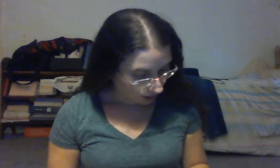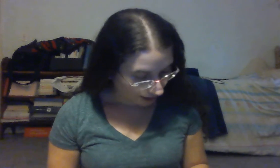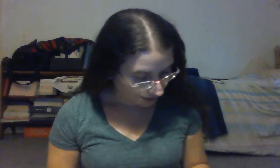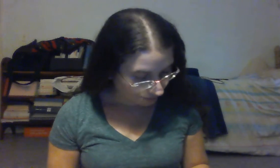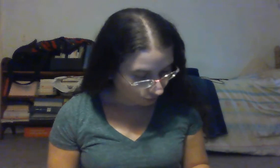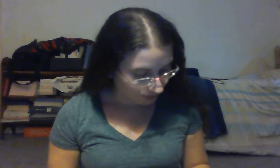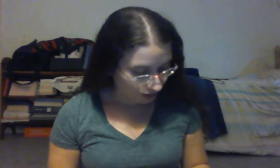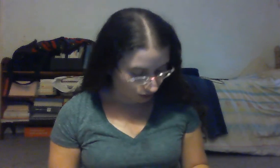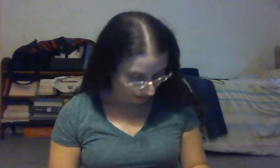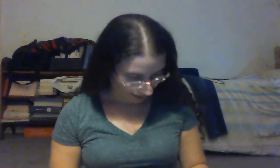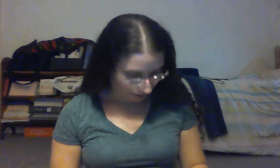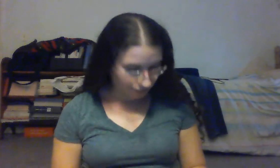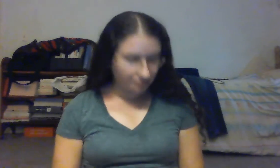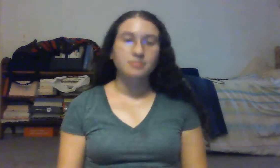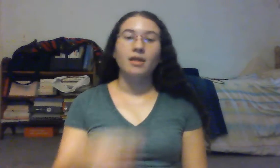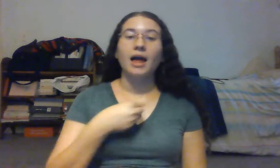I give you picture now.